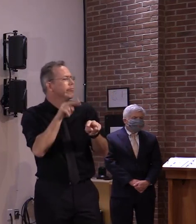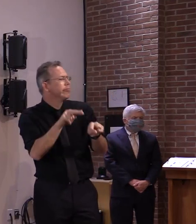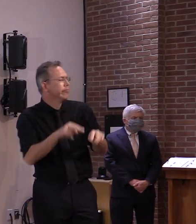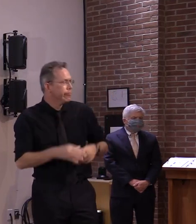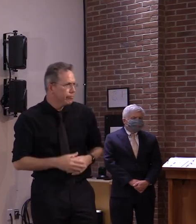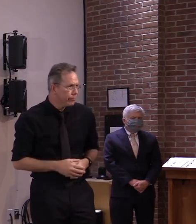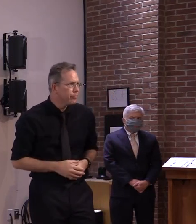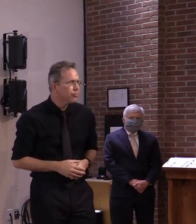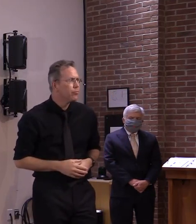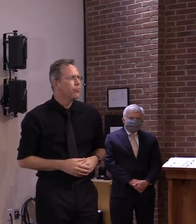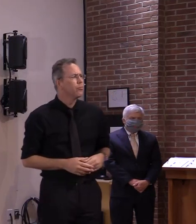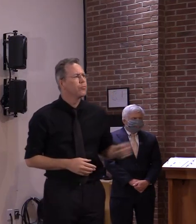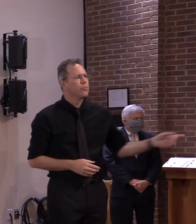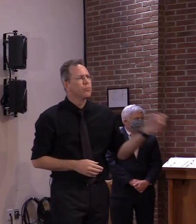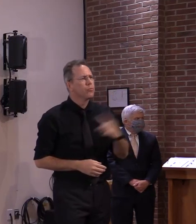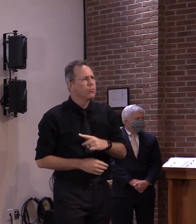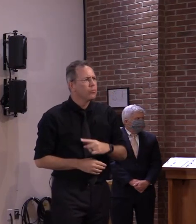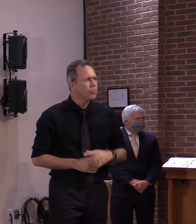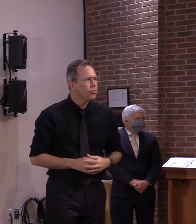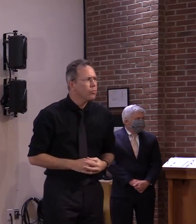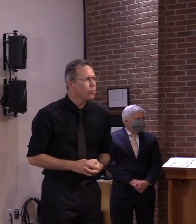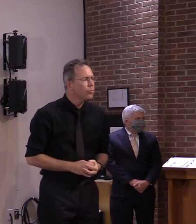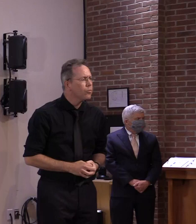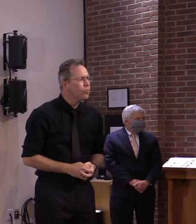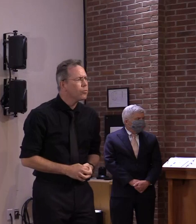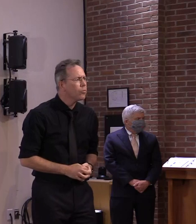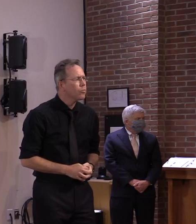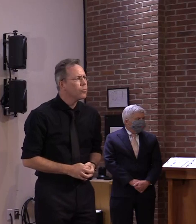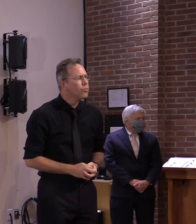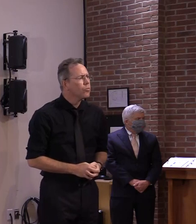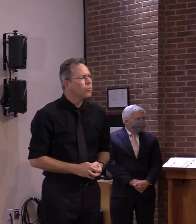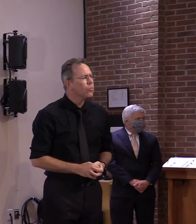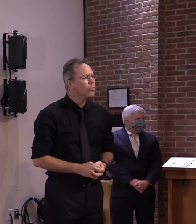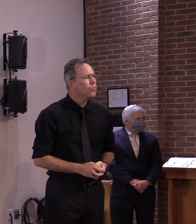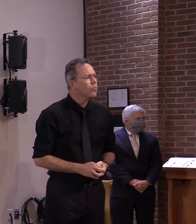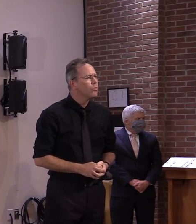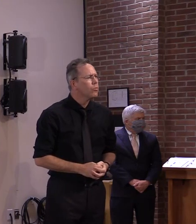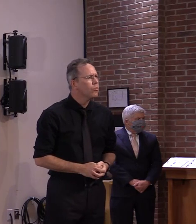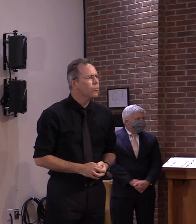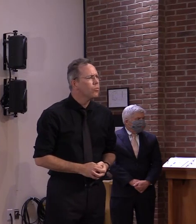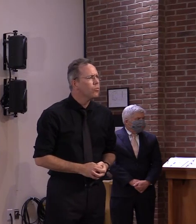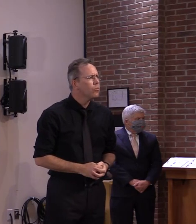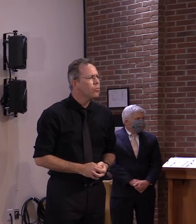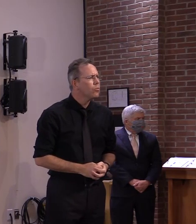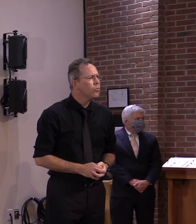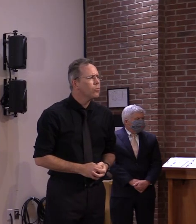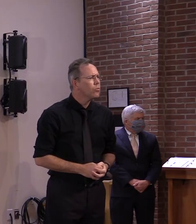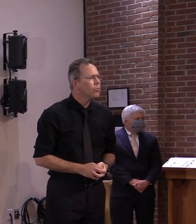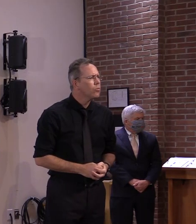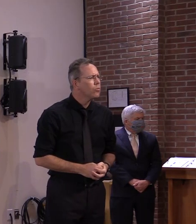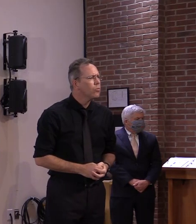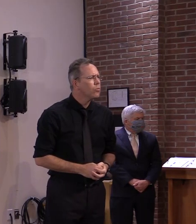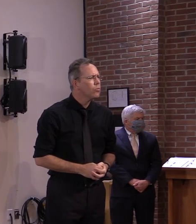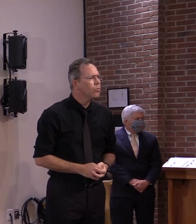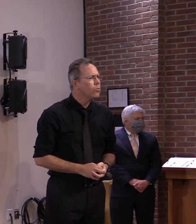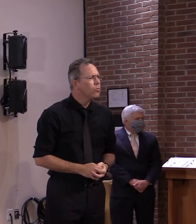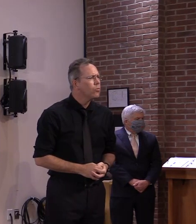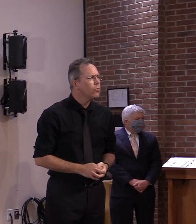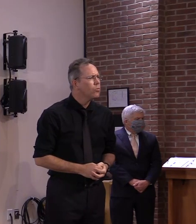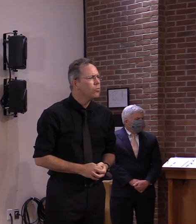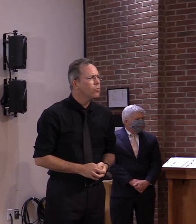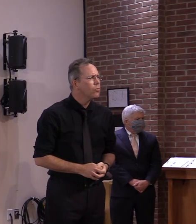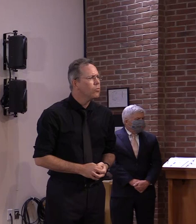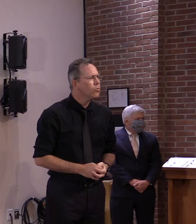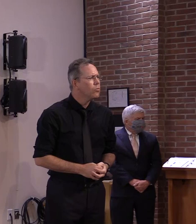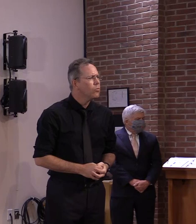into some of the planning was plans for when teachers have to step out of school. Wondering if you could give a sense of how many teachers